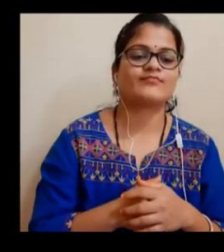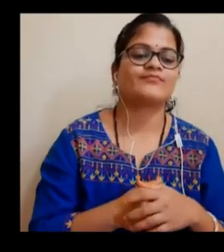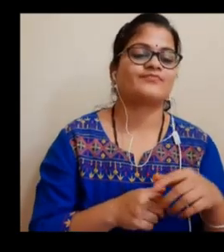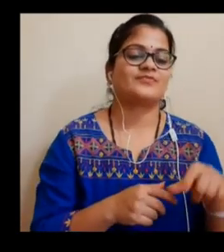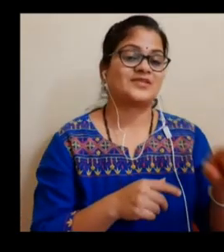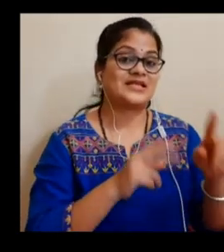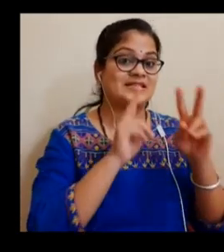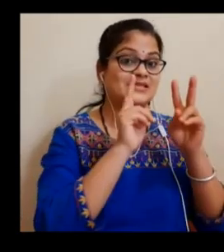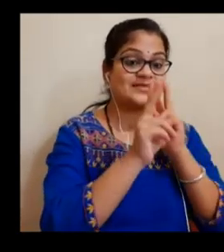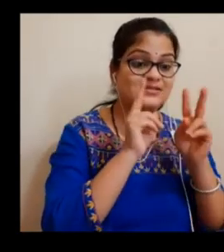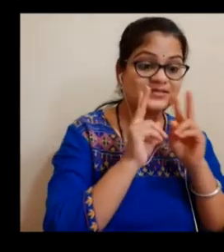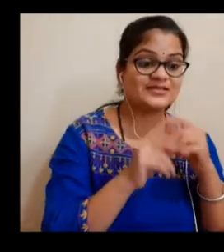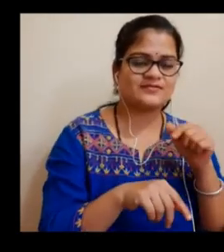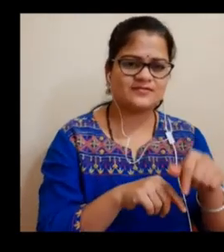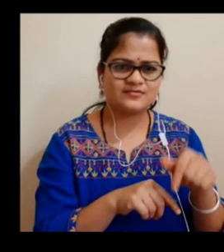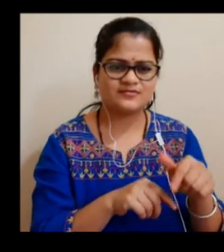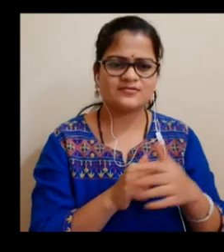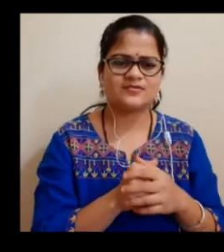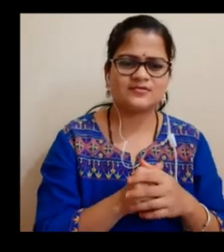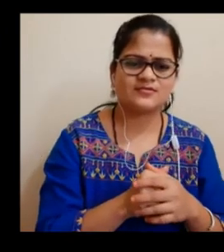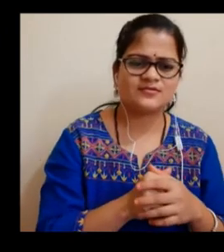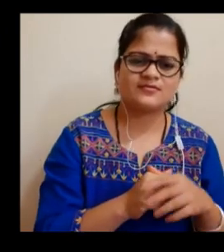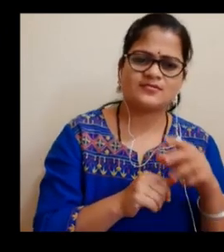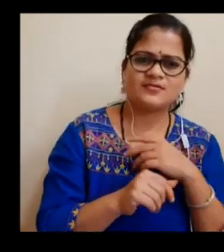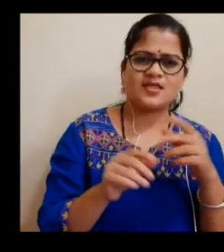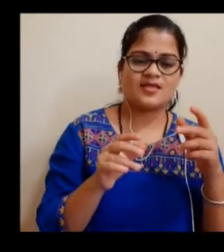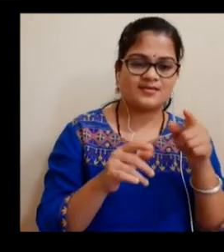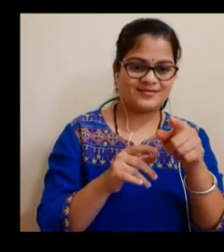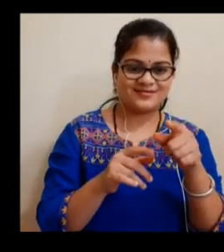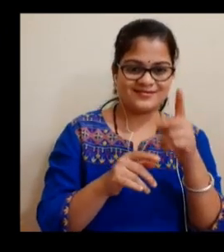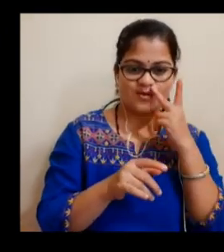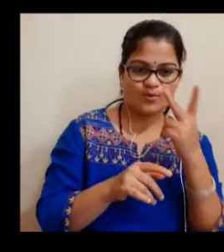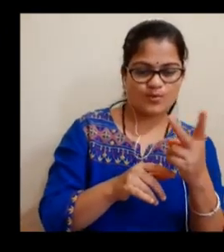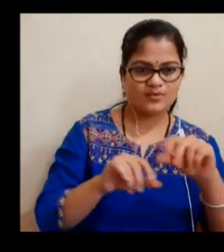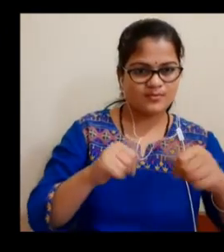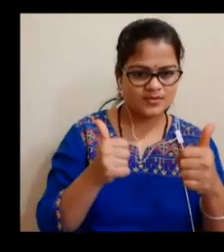Let me know in the chat box if you are able to see the animation.